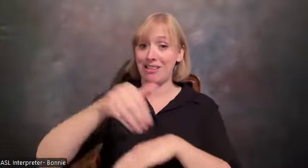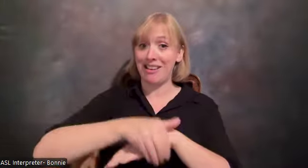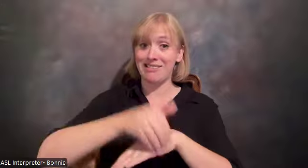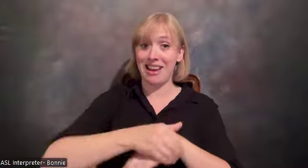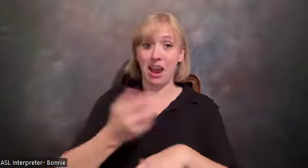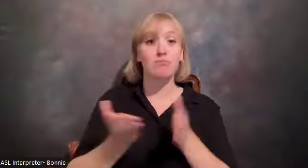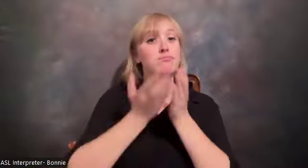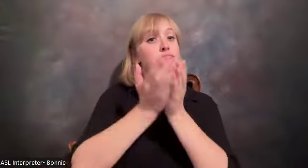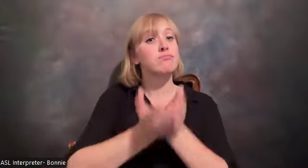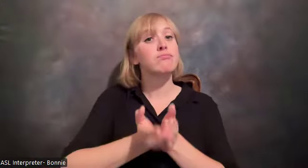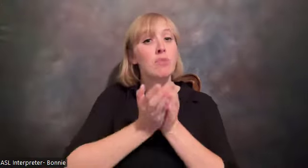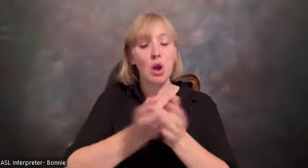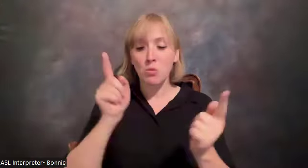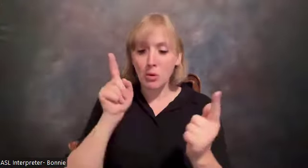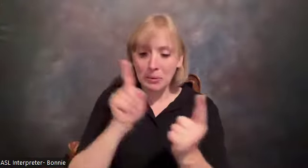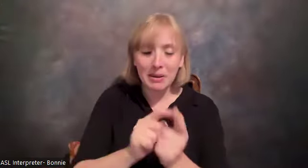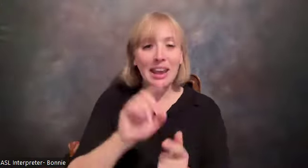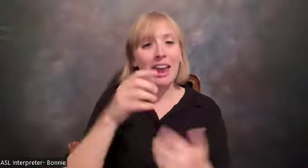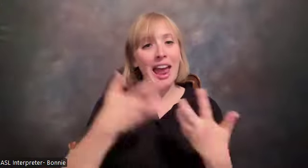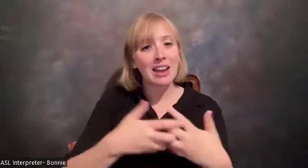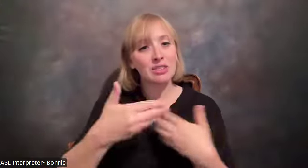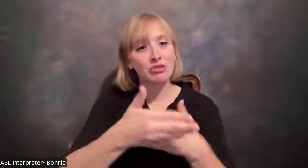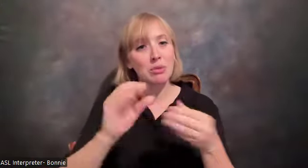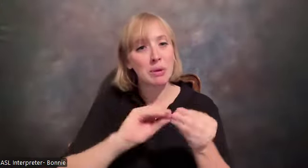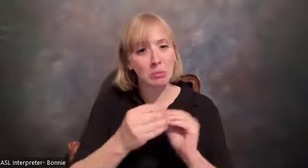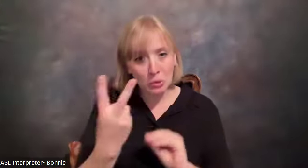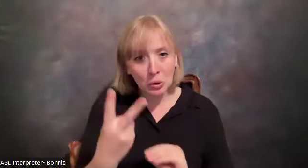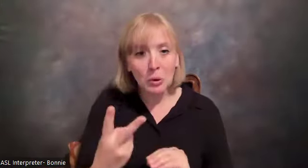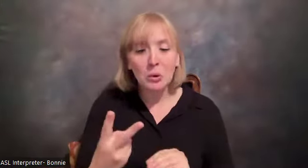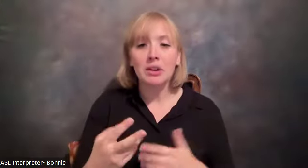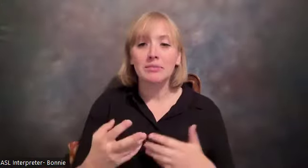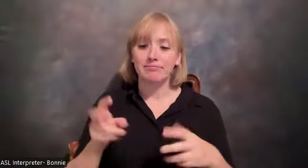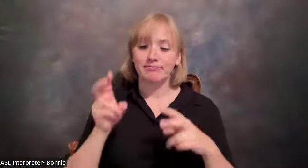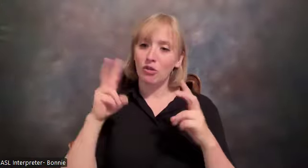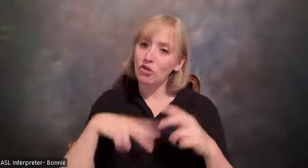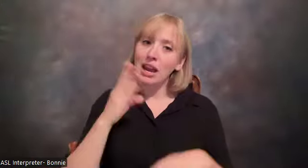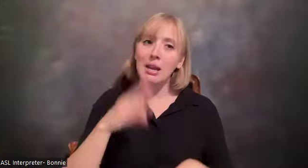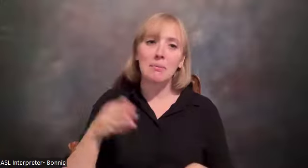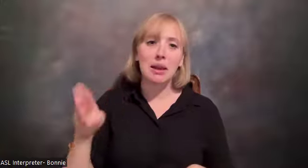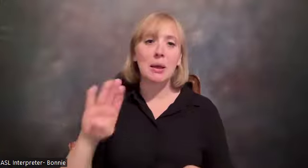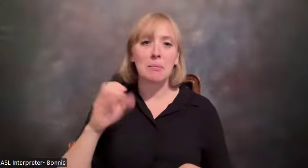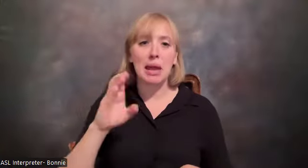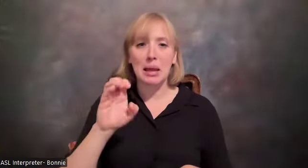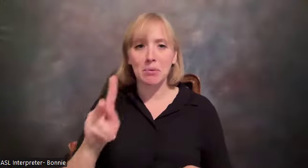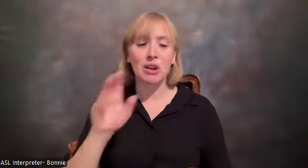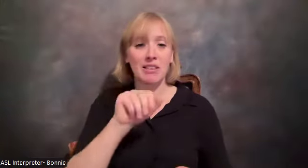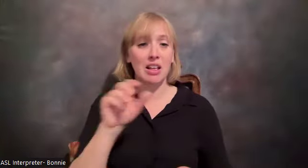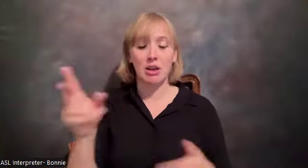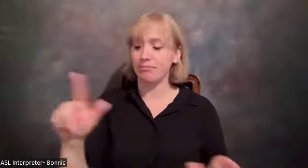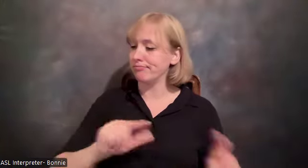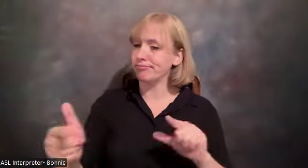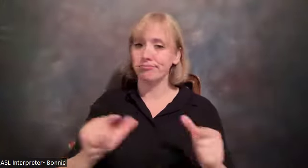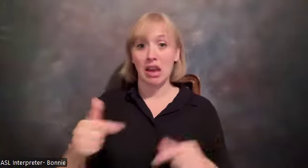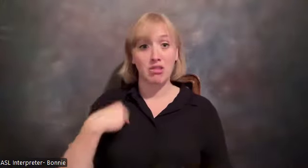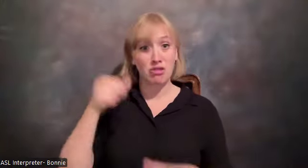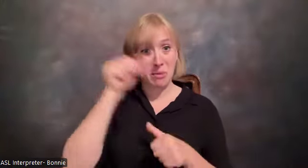and I would meet down in engine room number 2, down in his little battery shop. And we would read the Big Book of Alcoholics Anonymous back and forth. And I got to tell you, remember, I'm the first